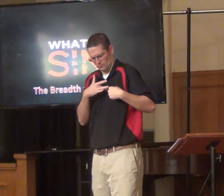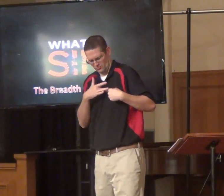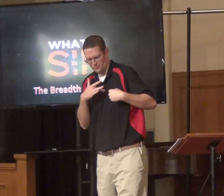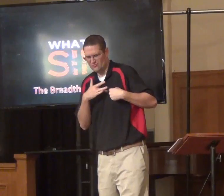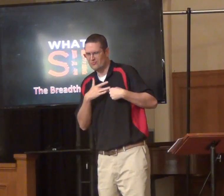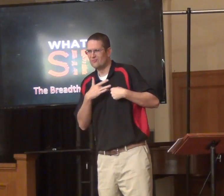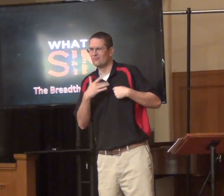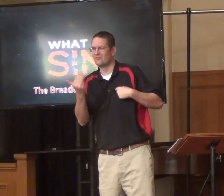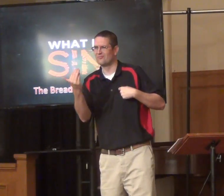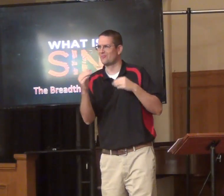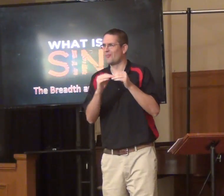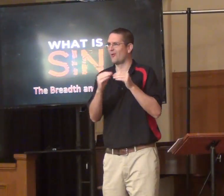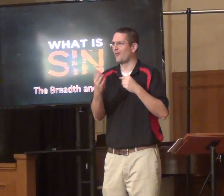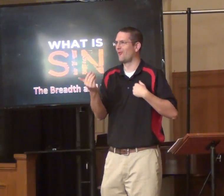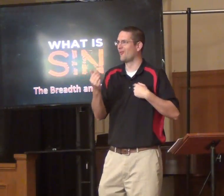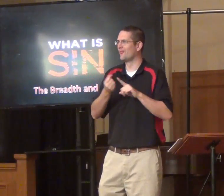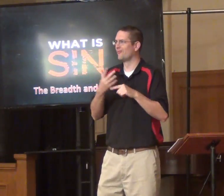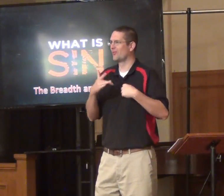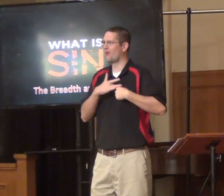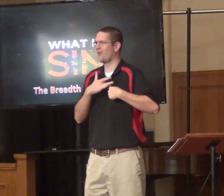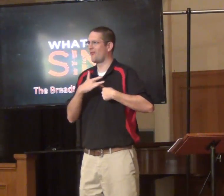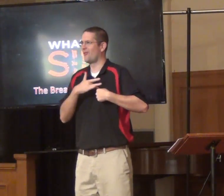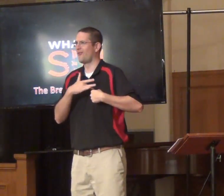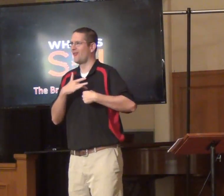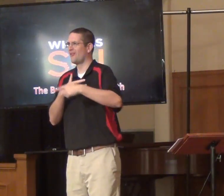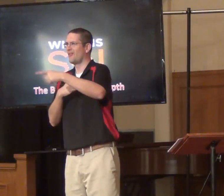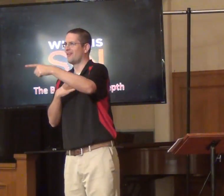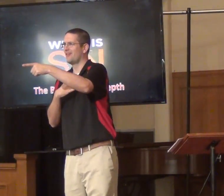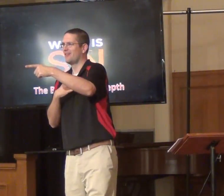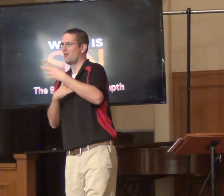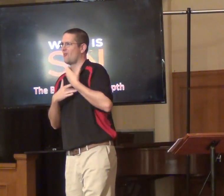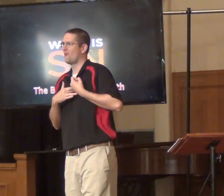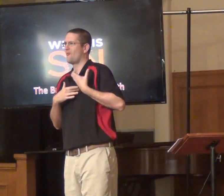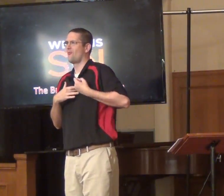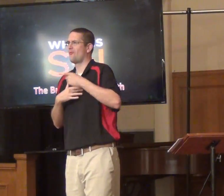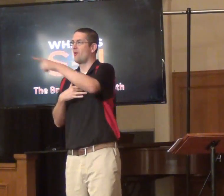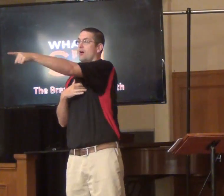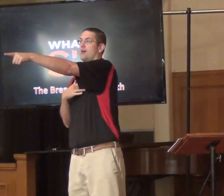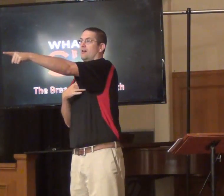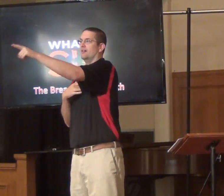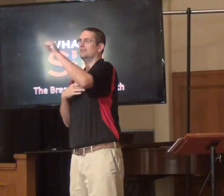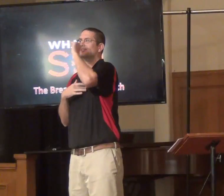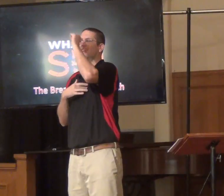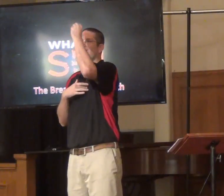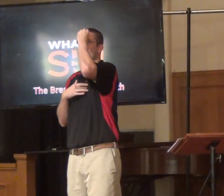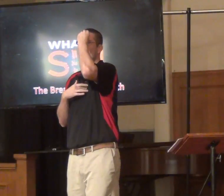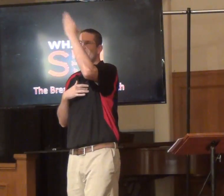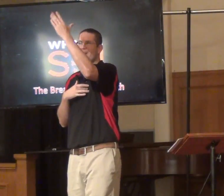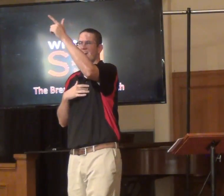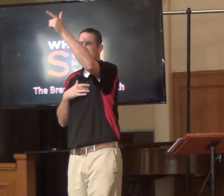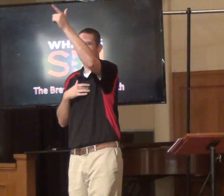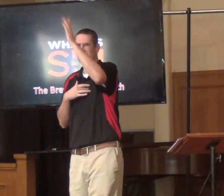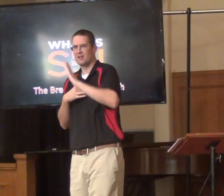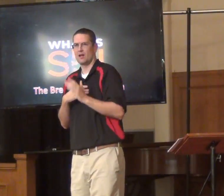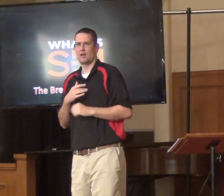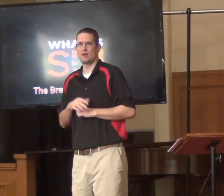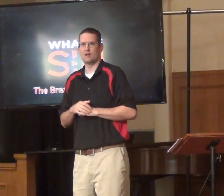Nick, what do you mean about your heart? Can you tell me more about that? Not obeying